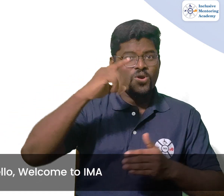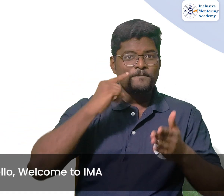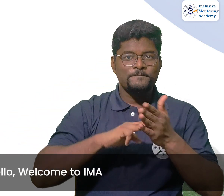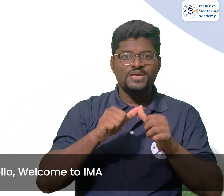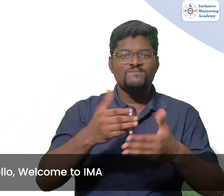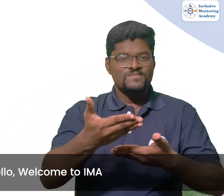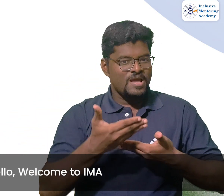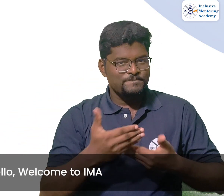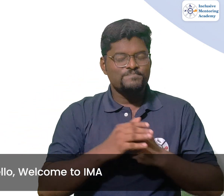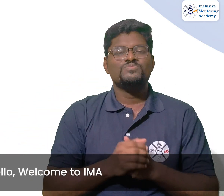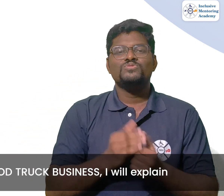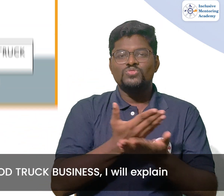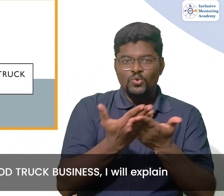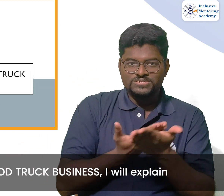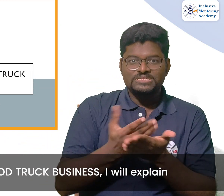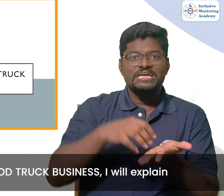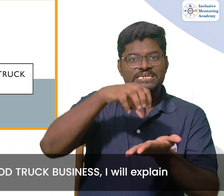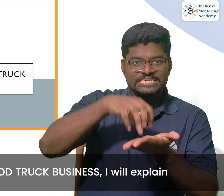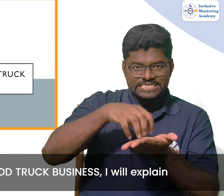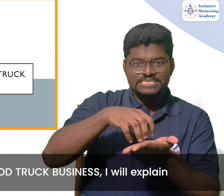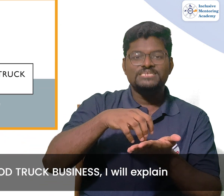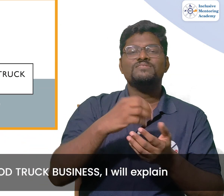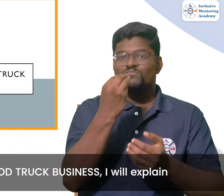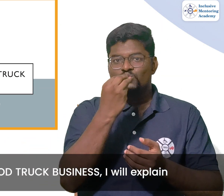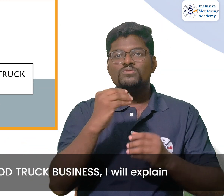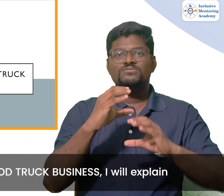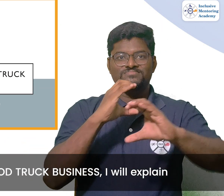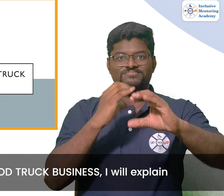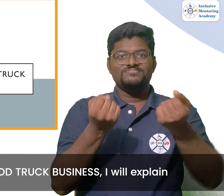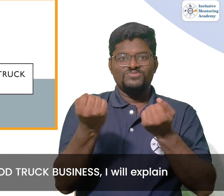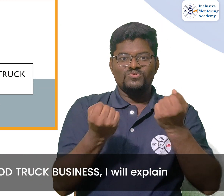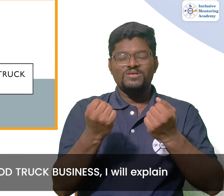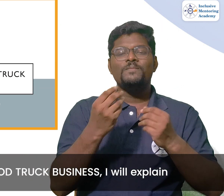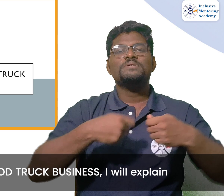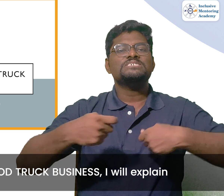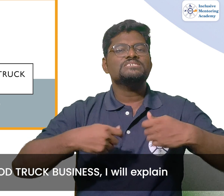Hello, welcome to IMA. Dosa and Idly food truck business.